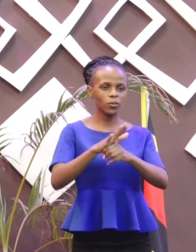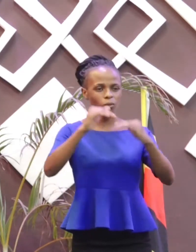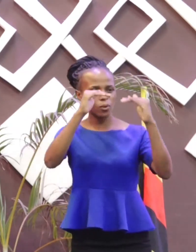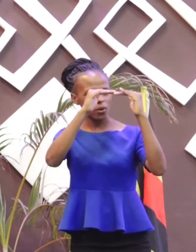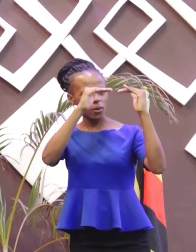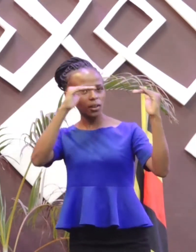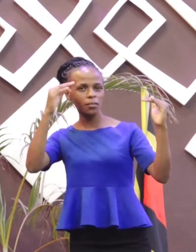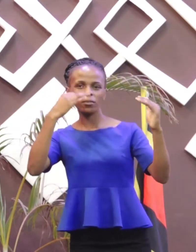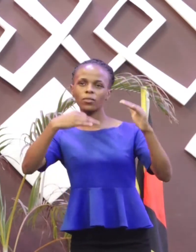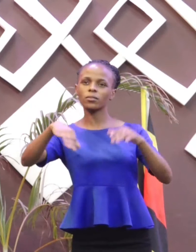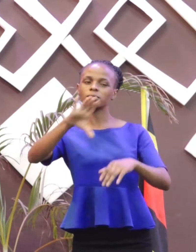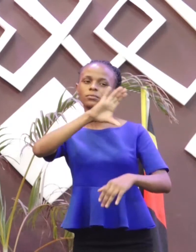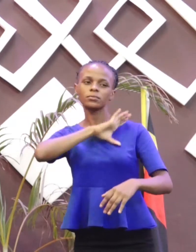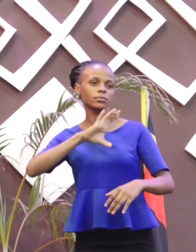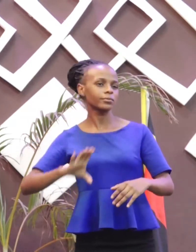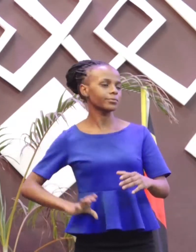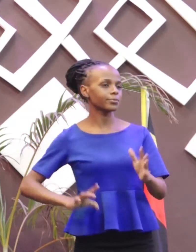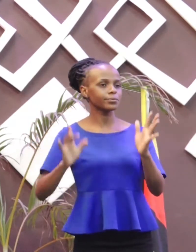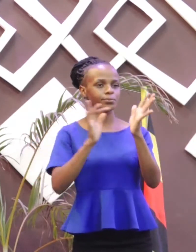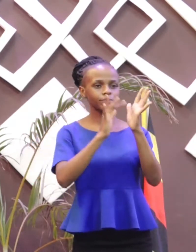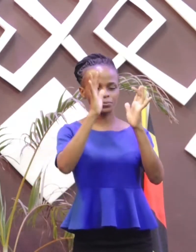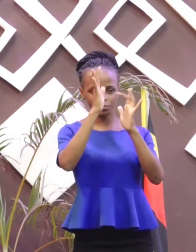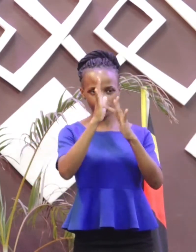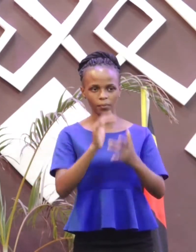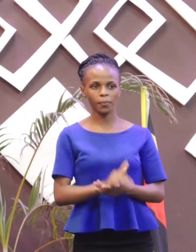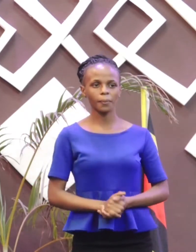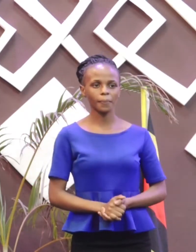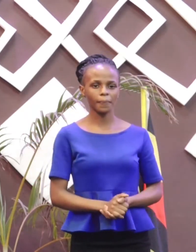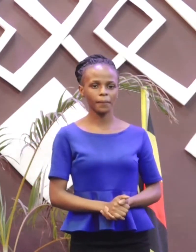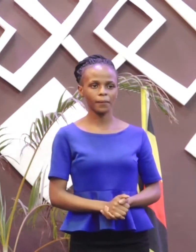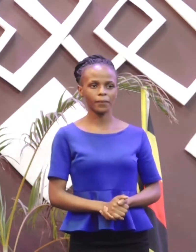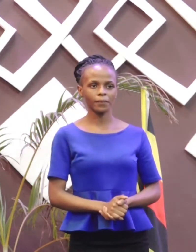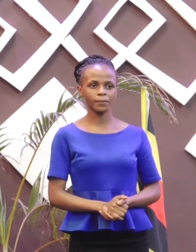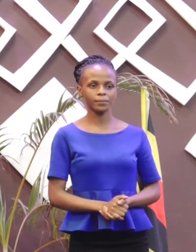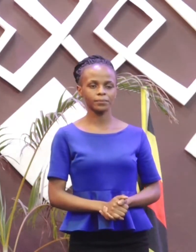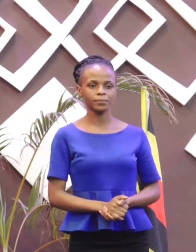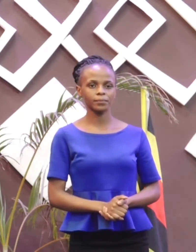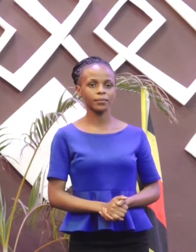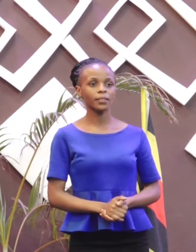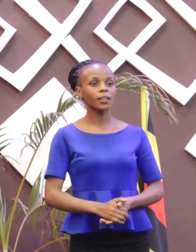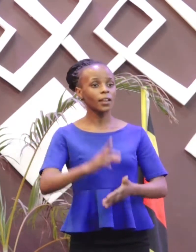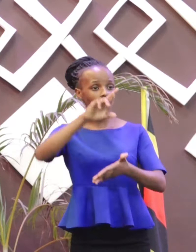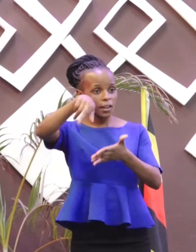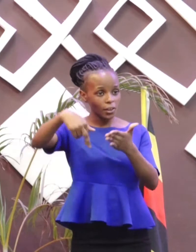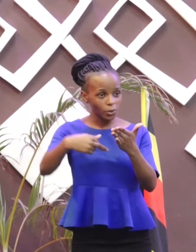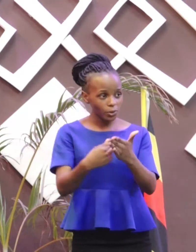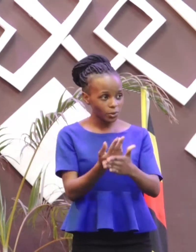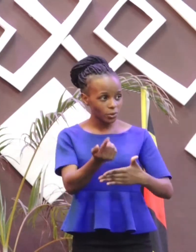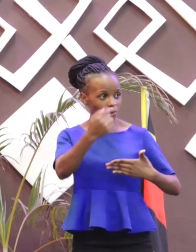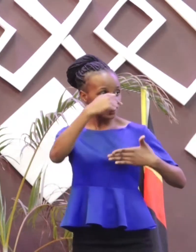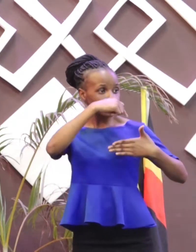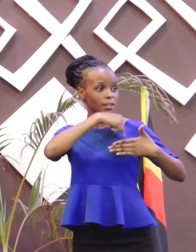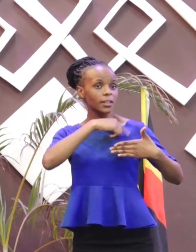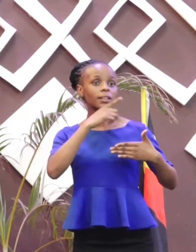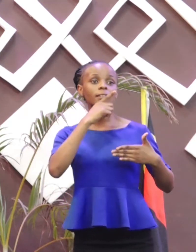Nti omuntu aziddwa obuggya okutuuka ku kigera kya Kristo. A renewed inner man to the